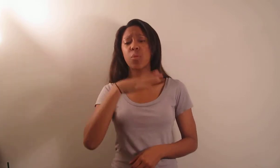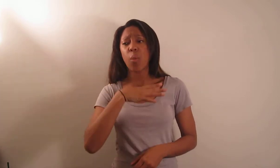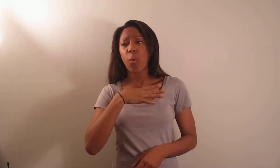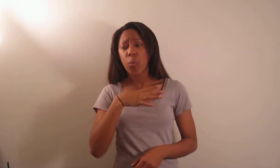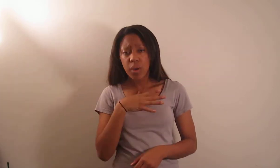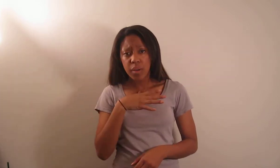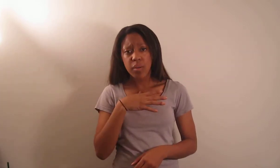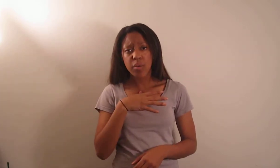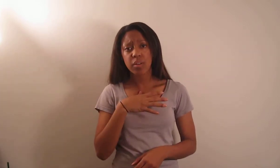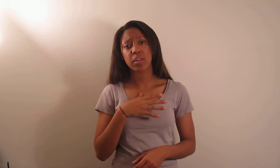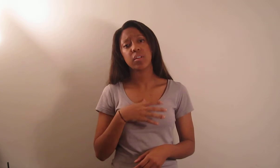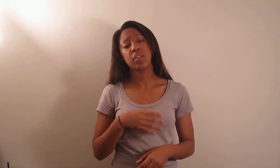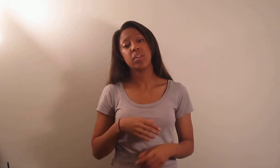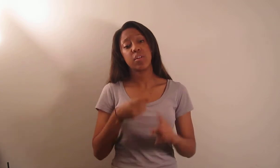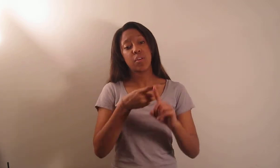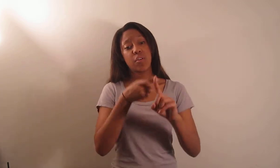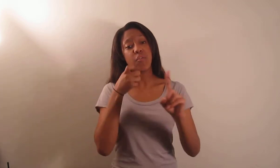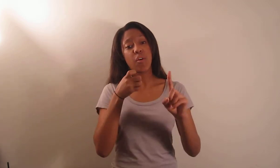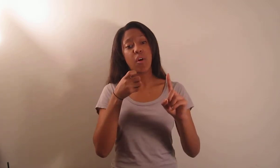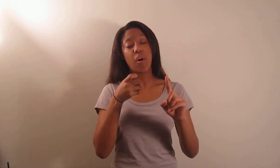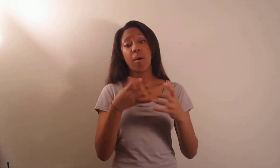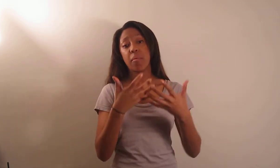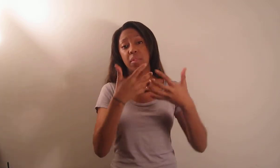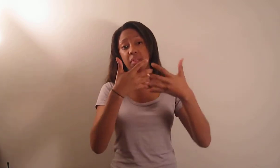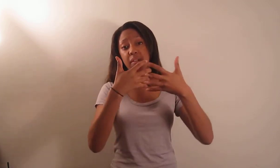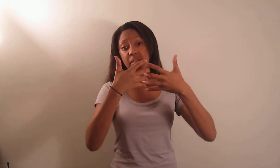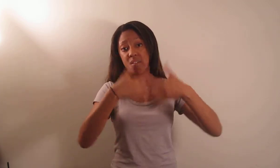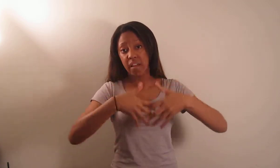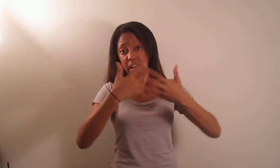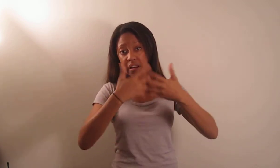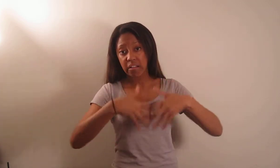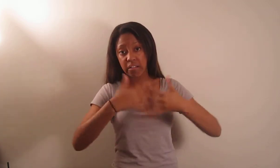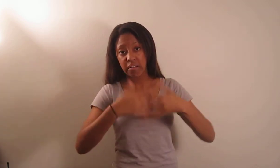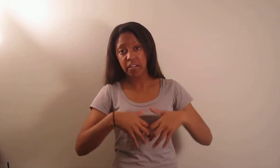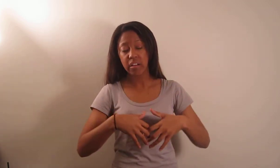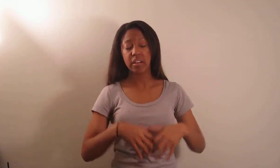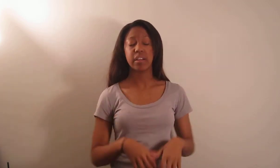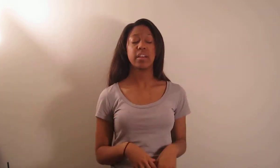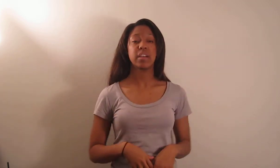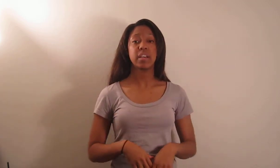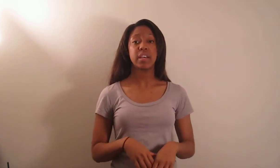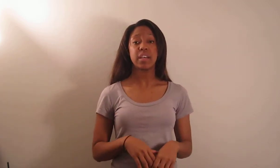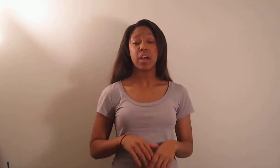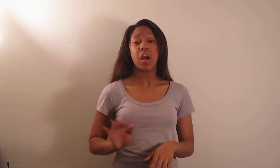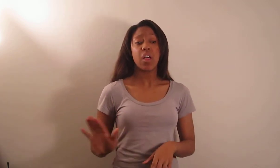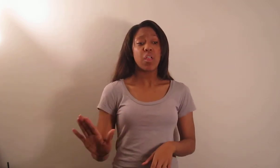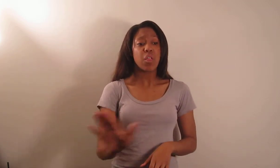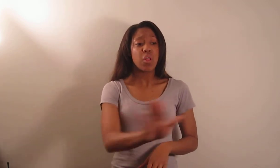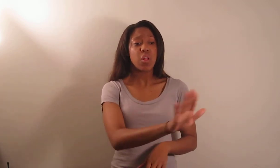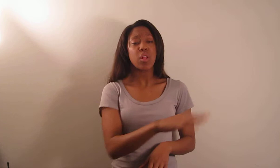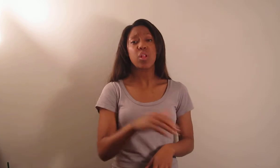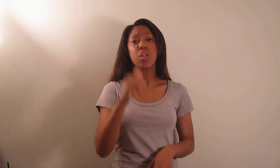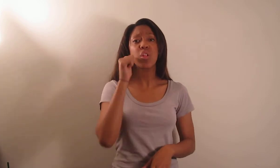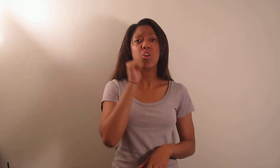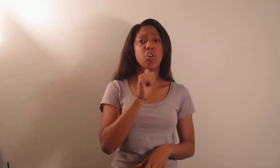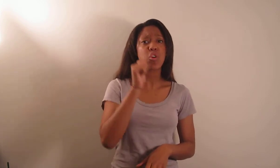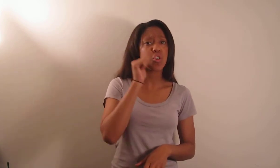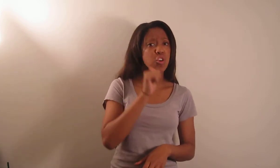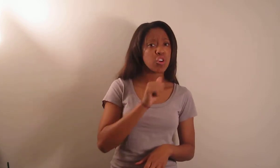There was a recognition, wait, these girls can't die in vain. That was said over and over and over again, as if the city